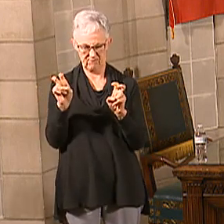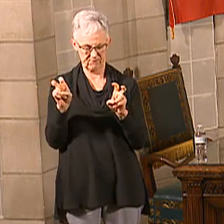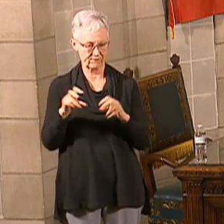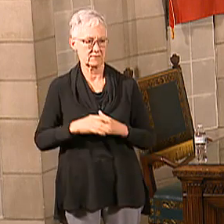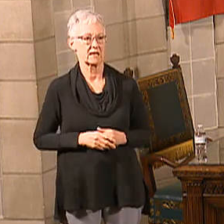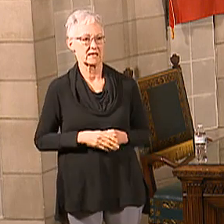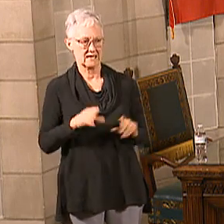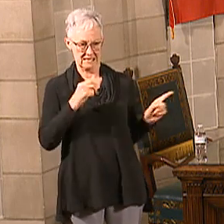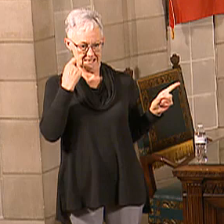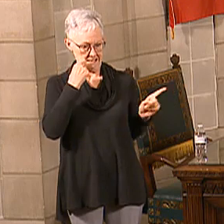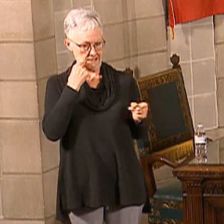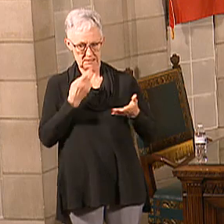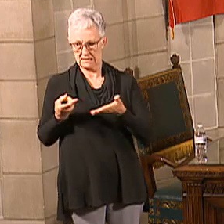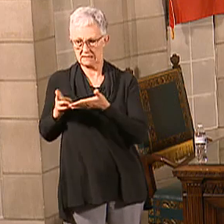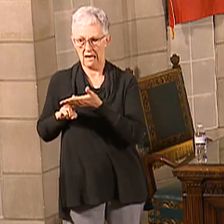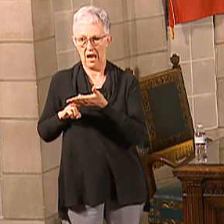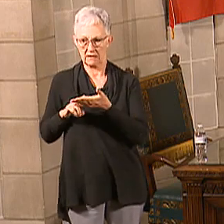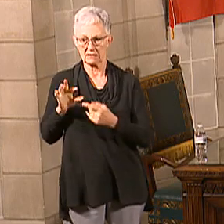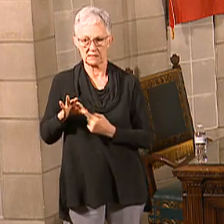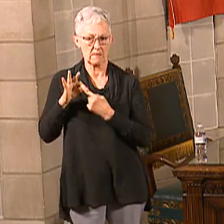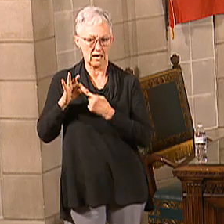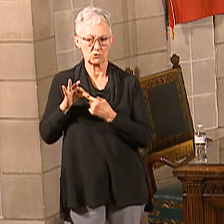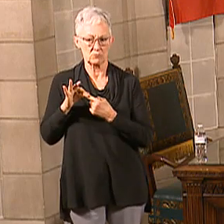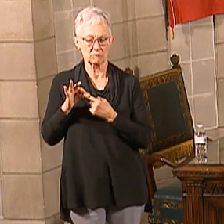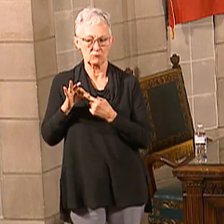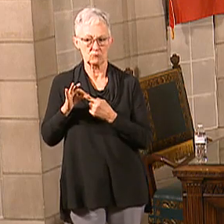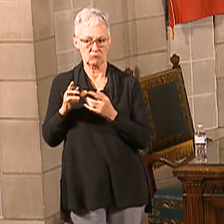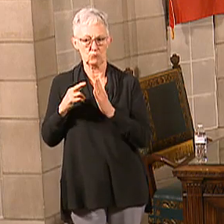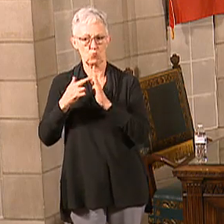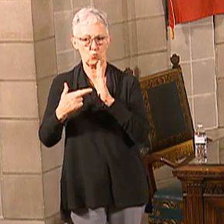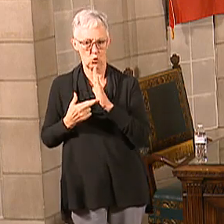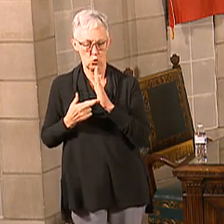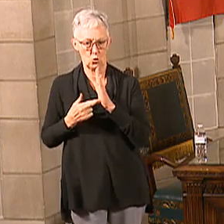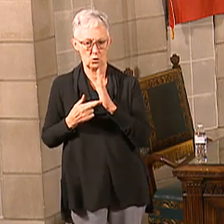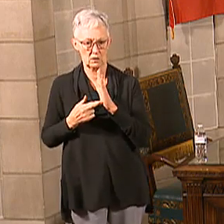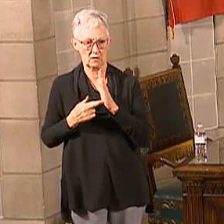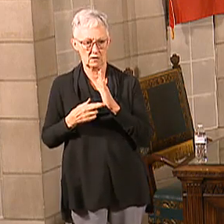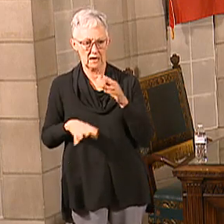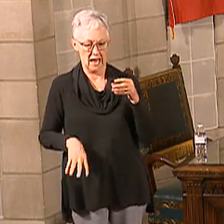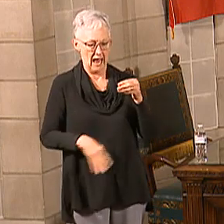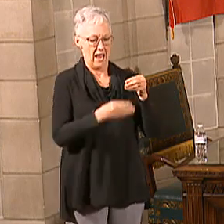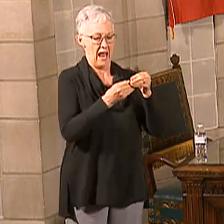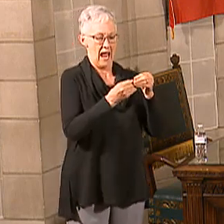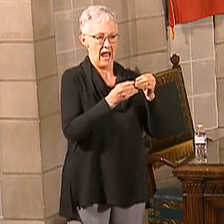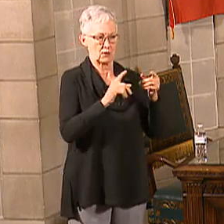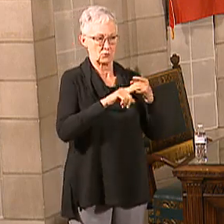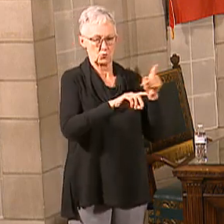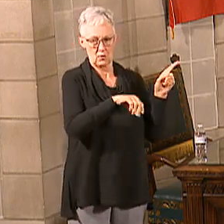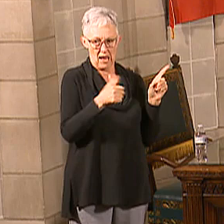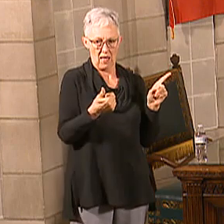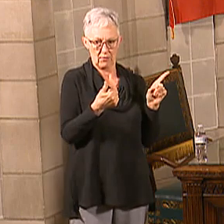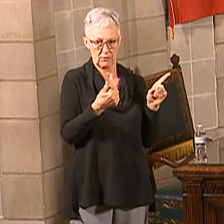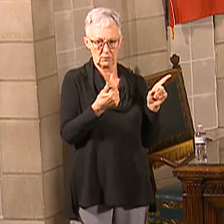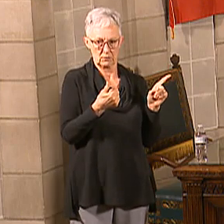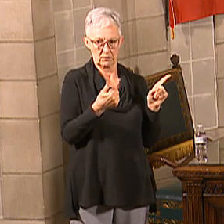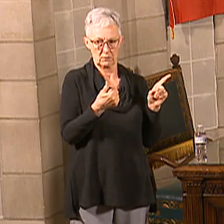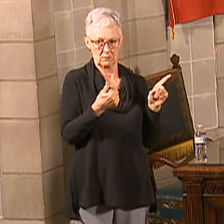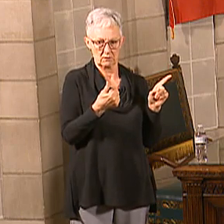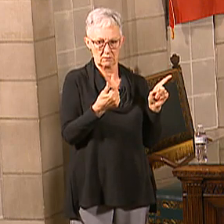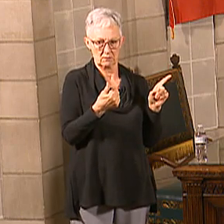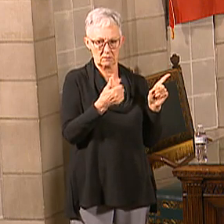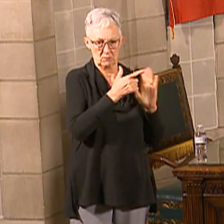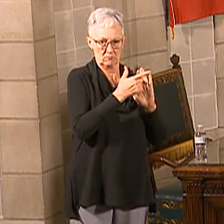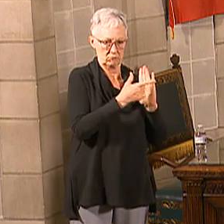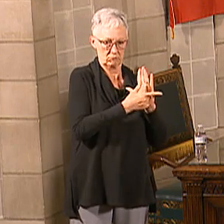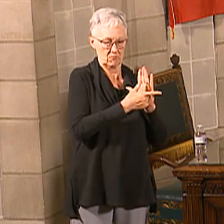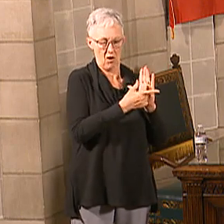I just signed an executive order updating our previous executive order. So this is executive order number 14. It updated number 4